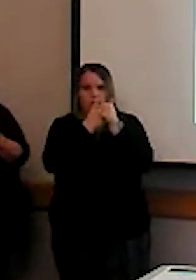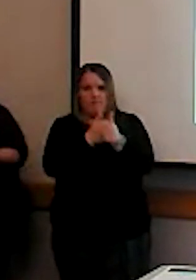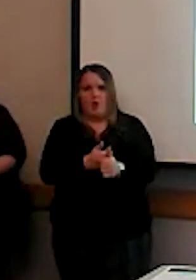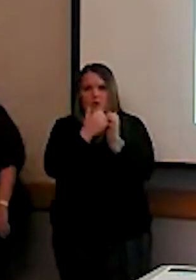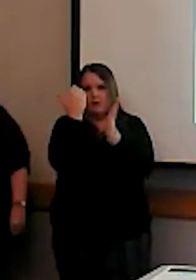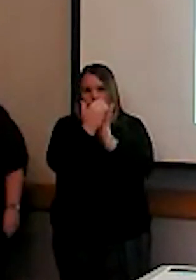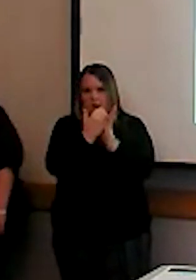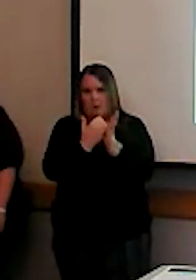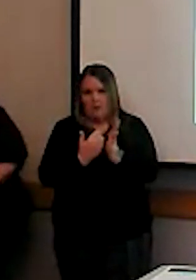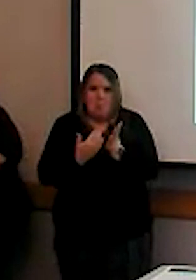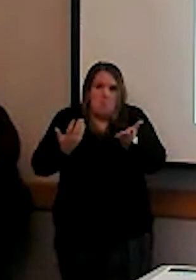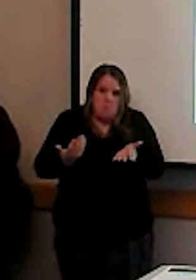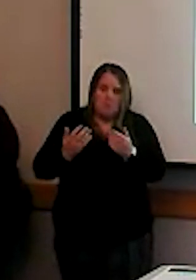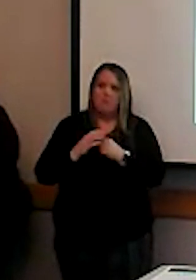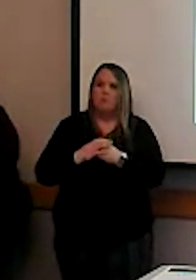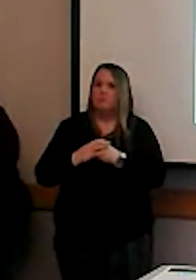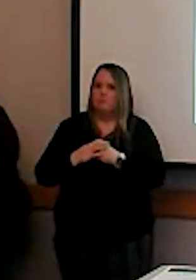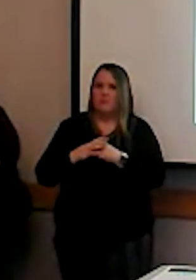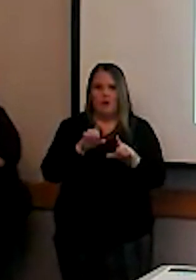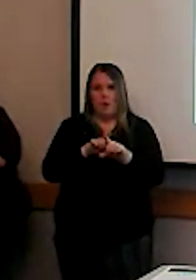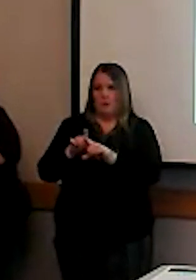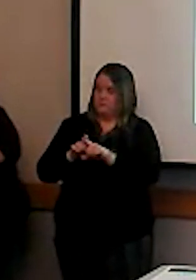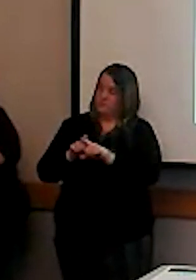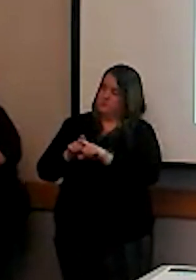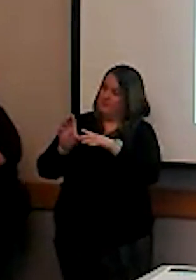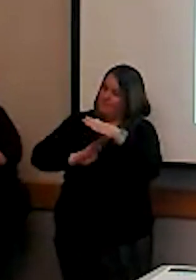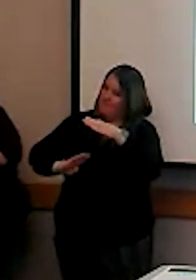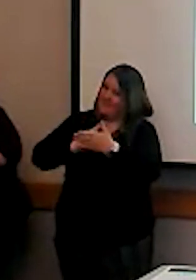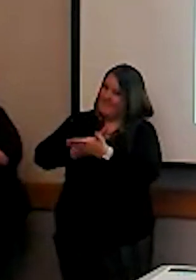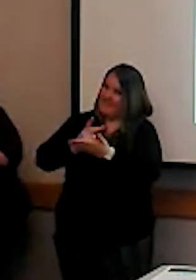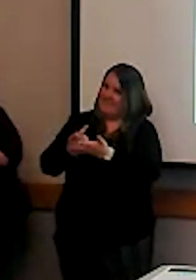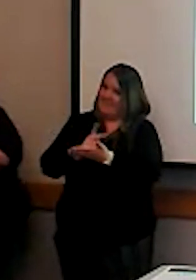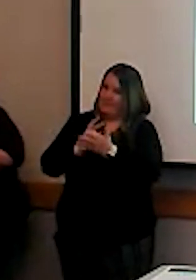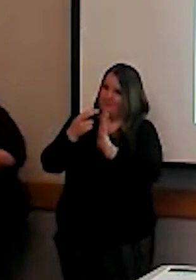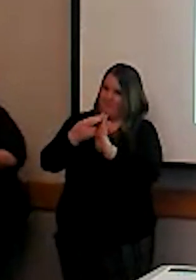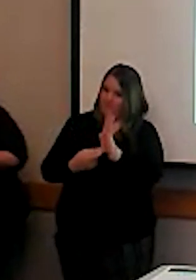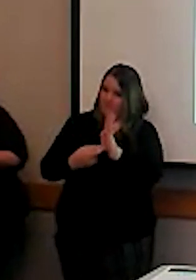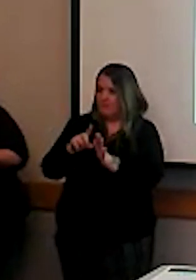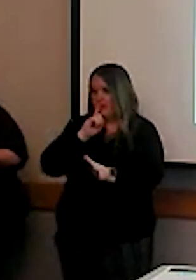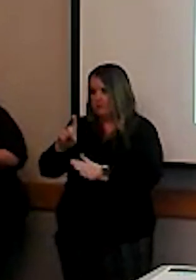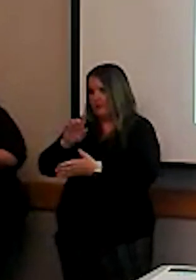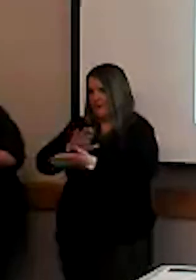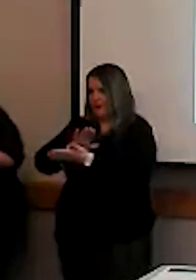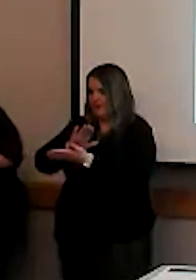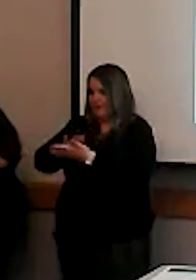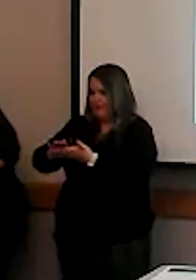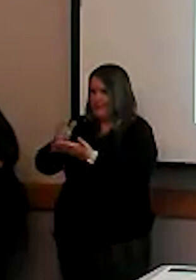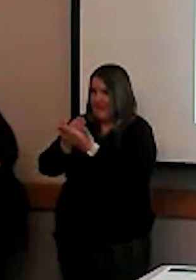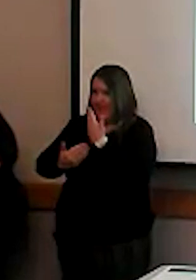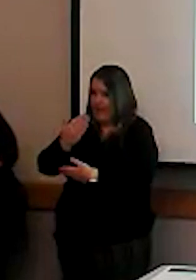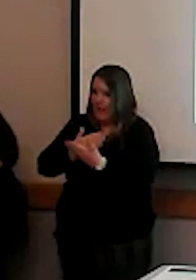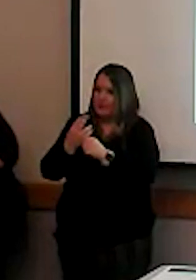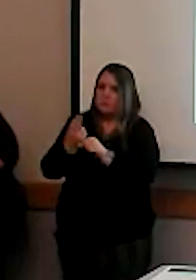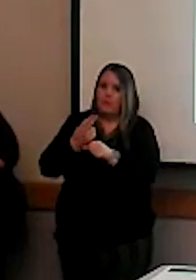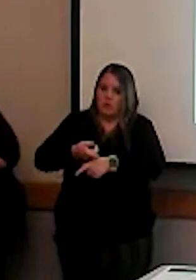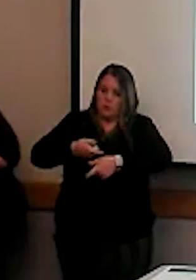done. And then, of course, all of those basic kitchen rules, like making sure your hands are clean. We wear aprons. We